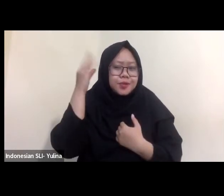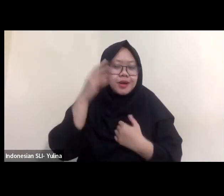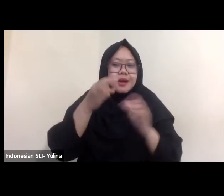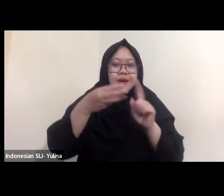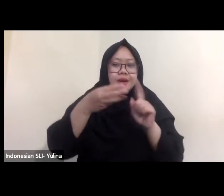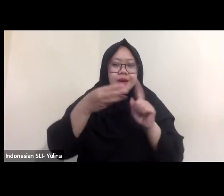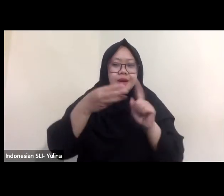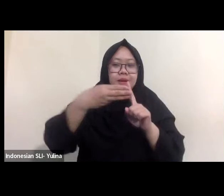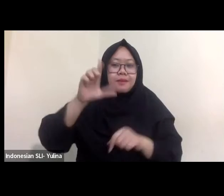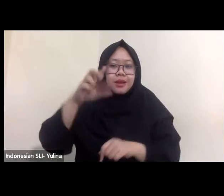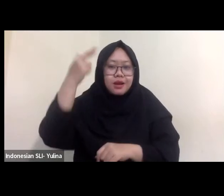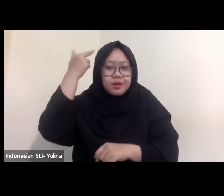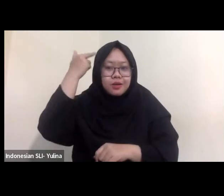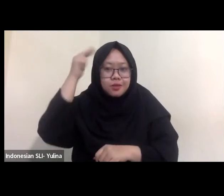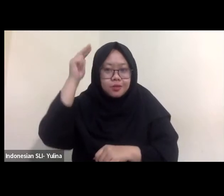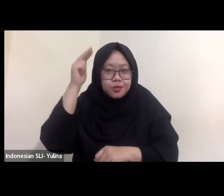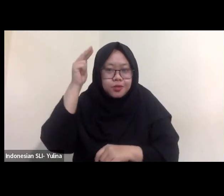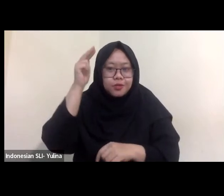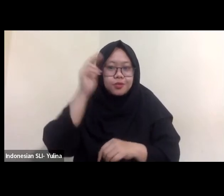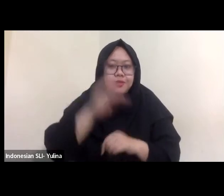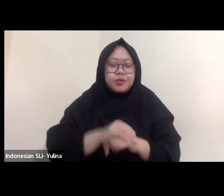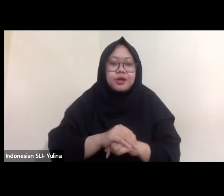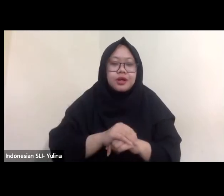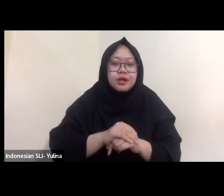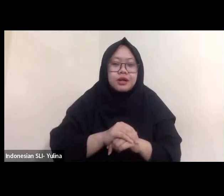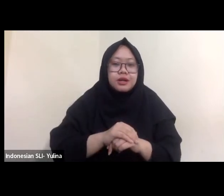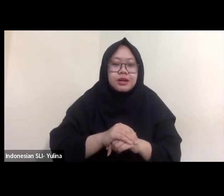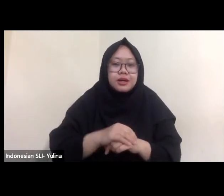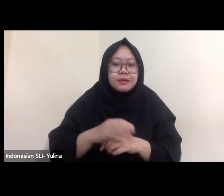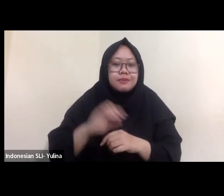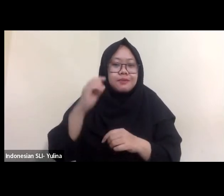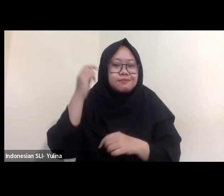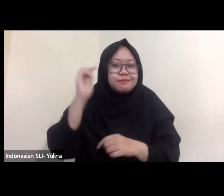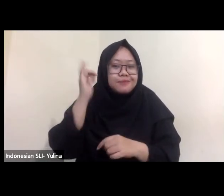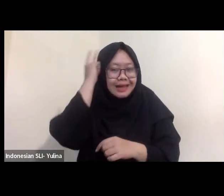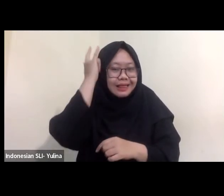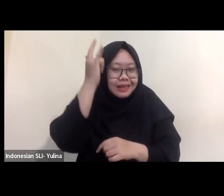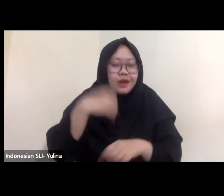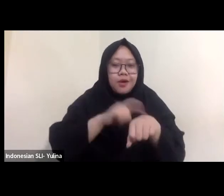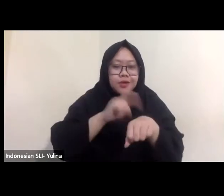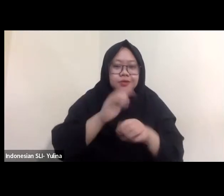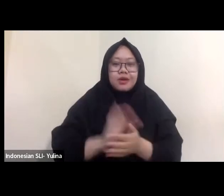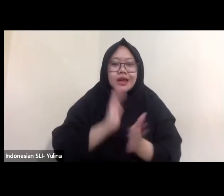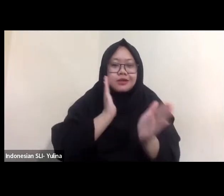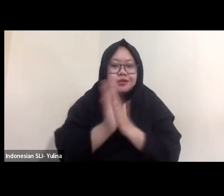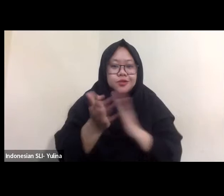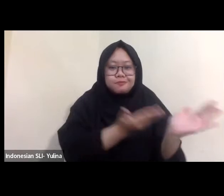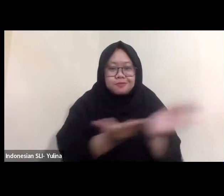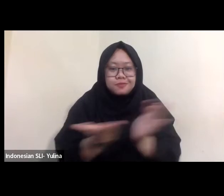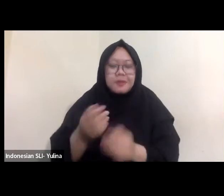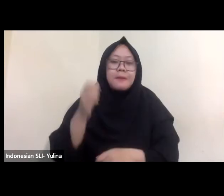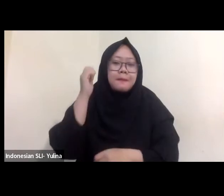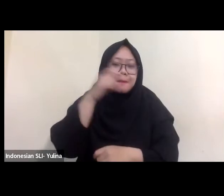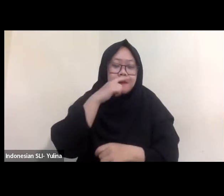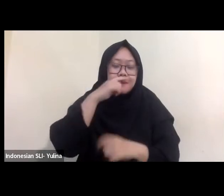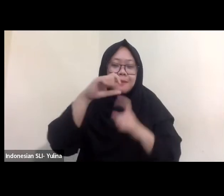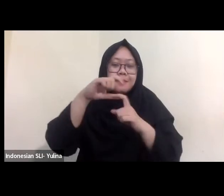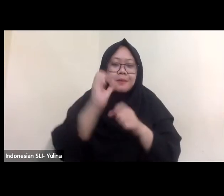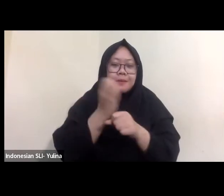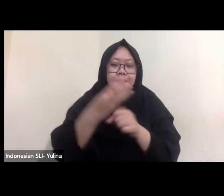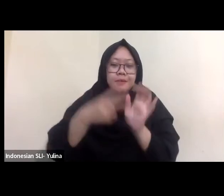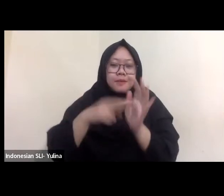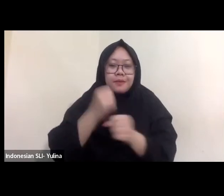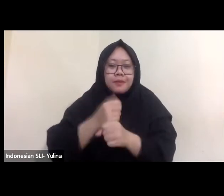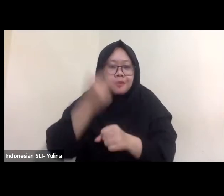to go over your session. And without further ado, I'm handing it over now to Mr. Sugeng Bahagio to officially open this